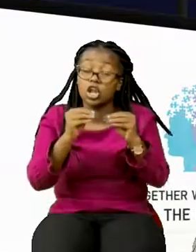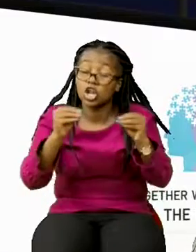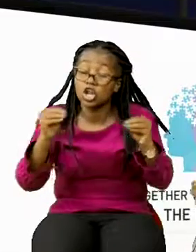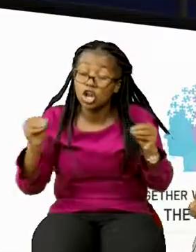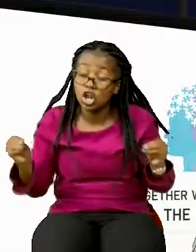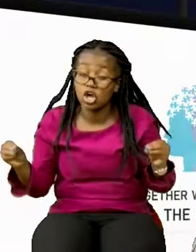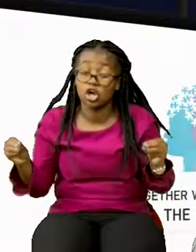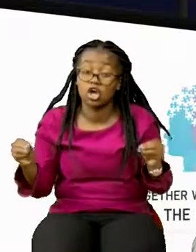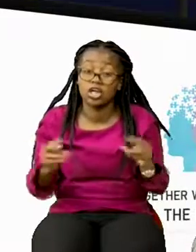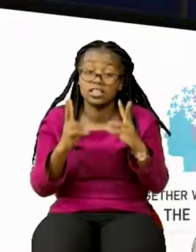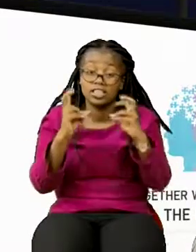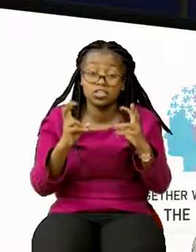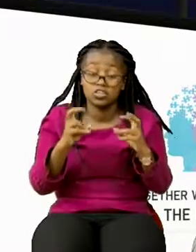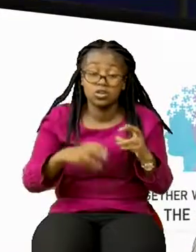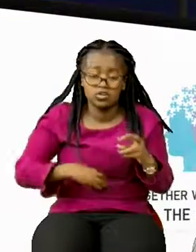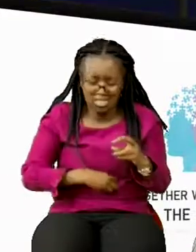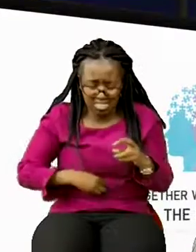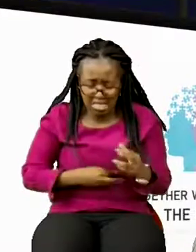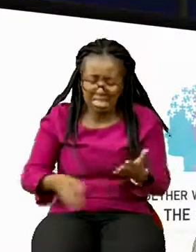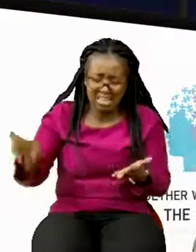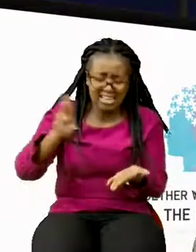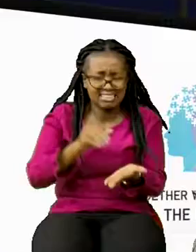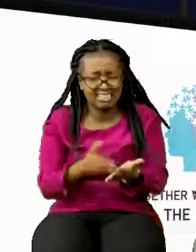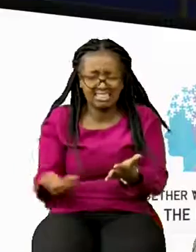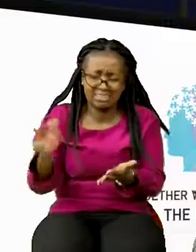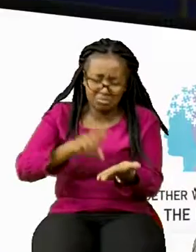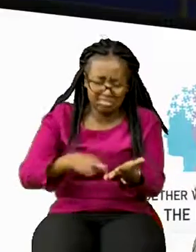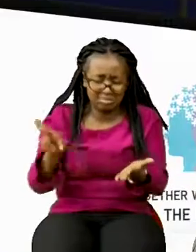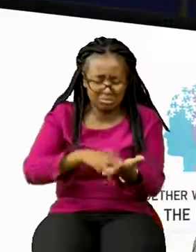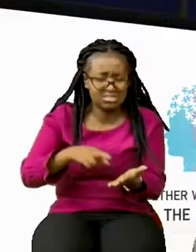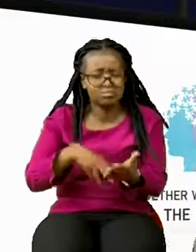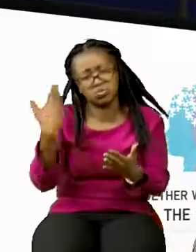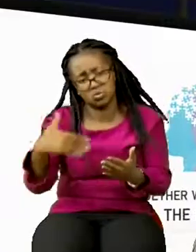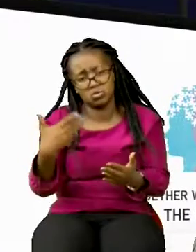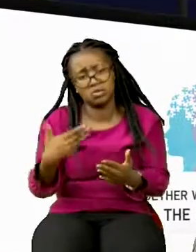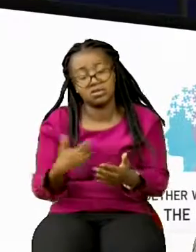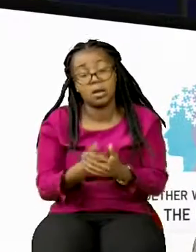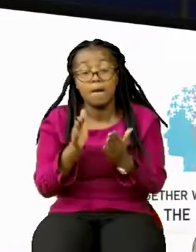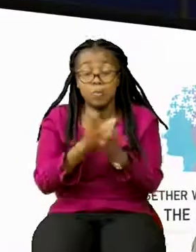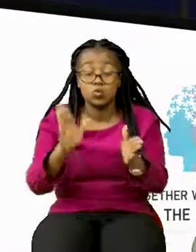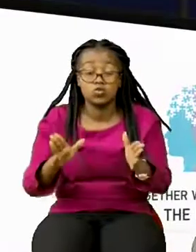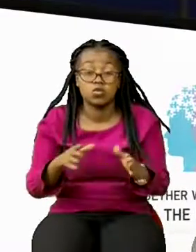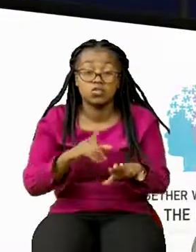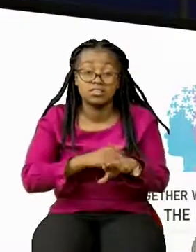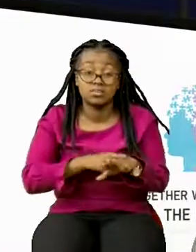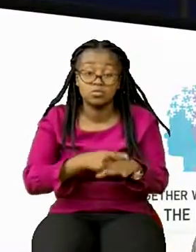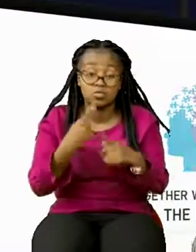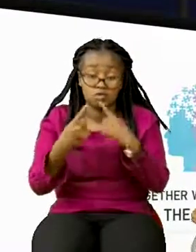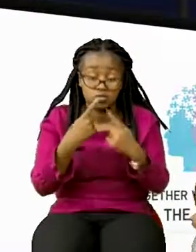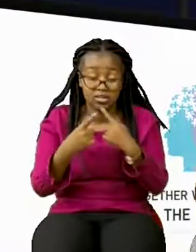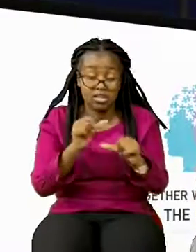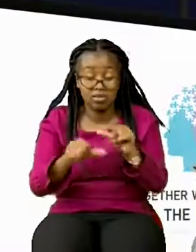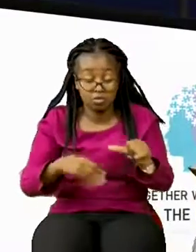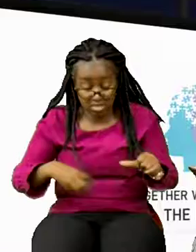normal. Like the issue of the stomach will keep recurring over and over again. And most of the time, as we are on the topic of gastro